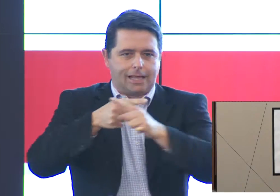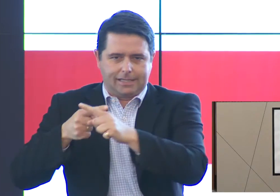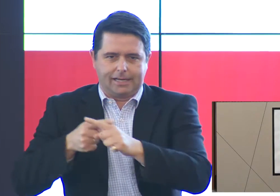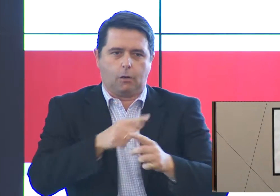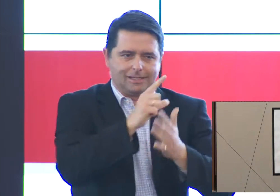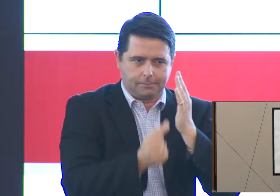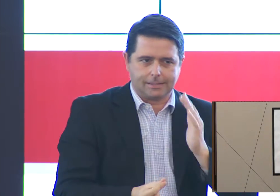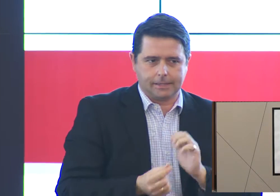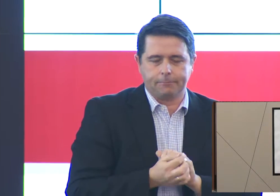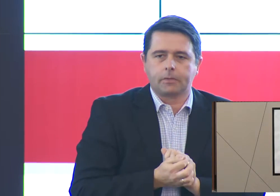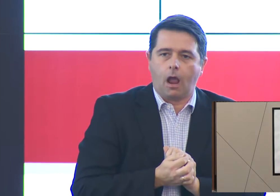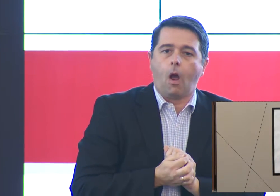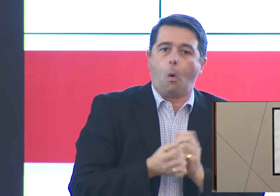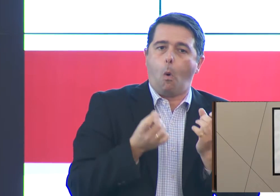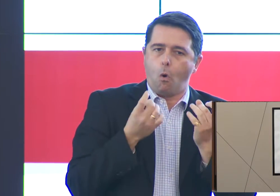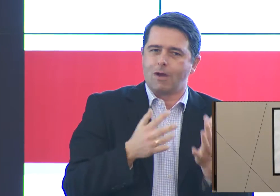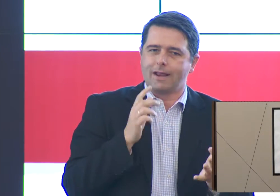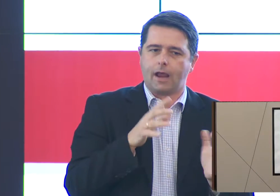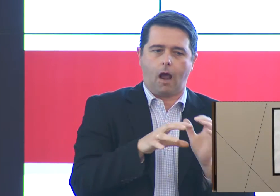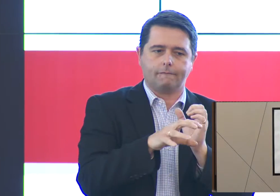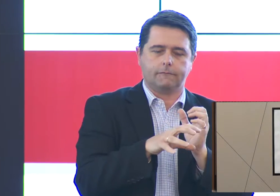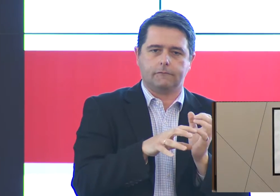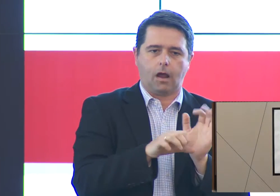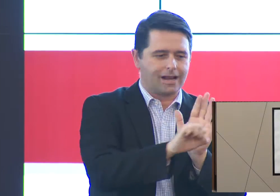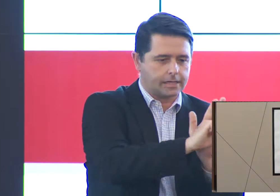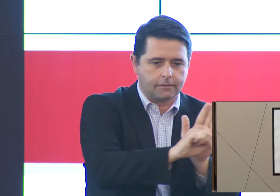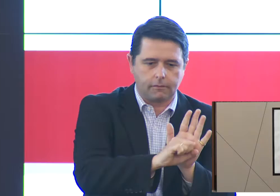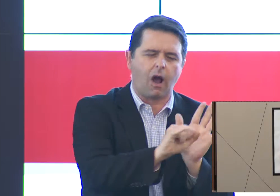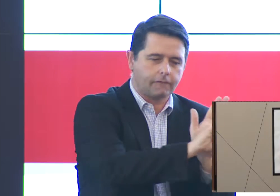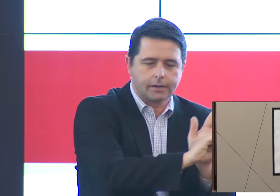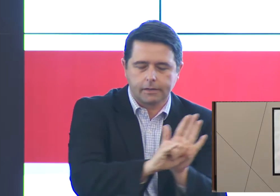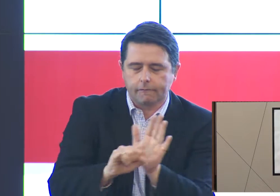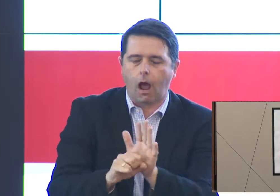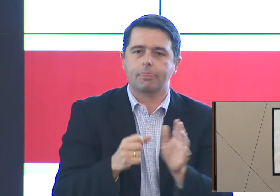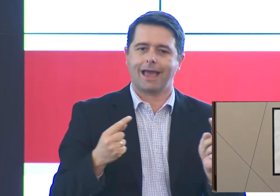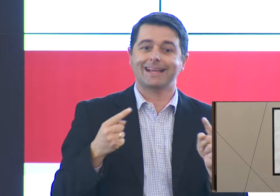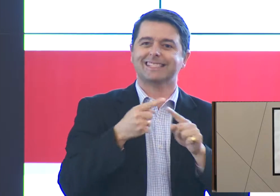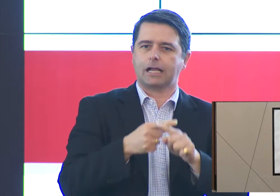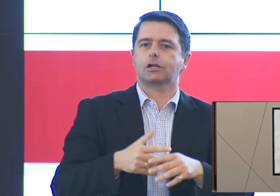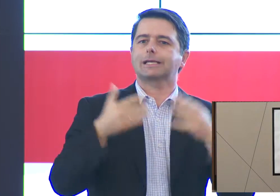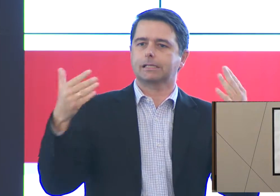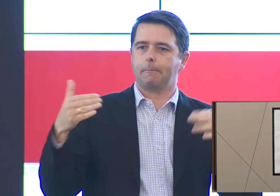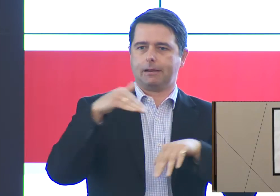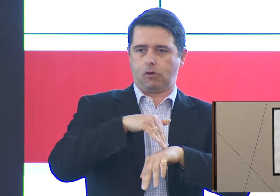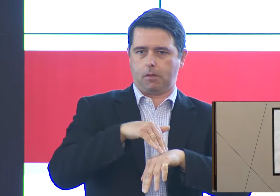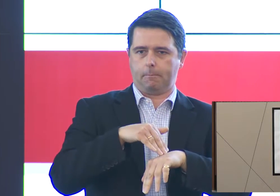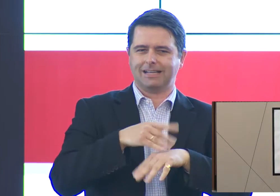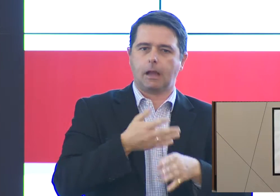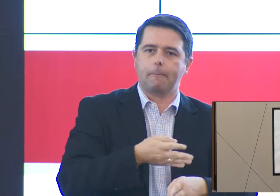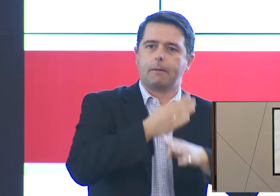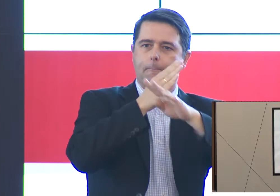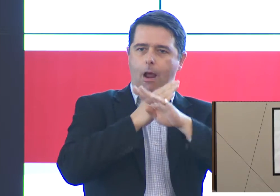But I guess talking about intersectionality and disability, covering off on that topic, we've identified the